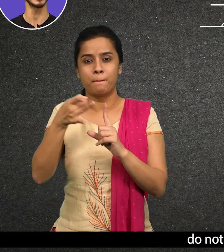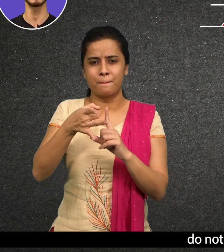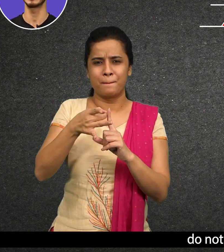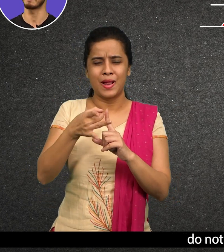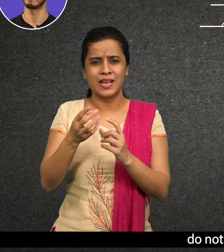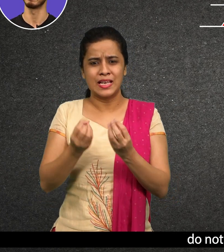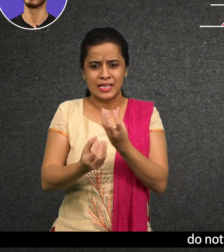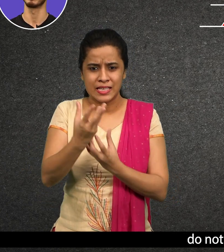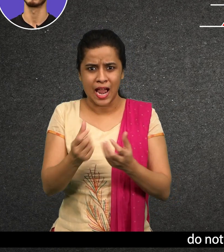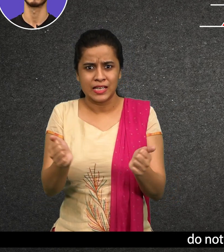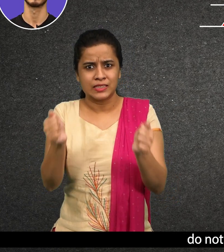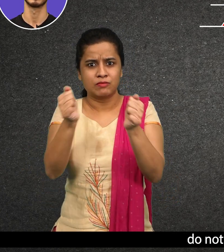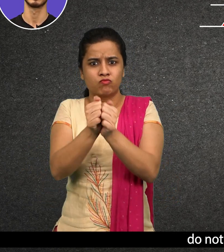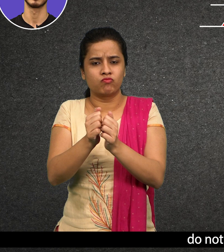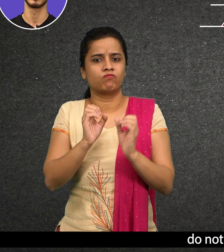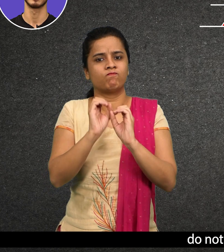not react with them.